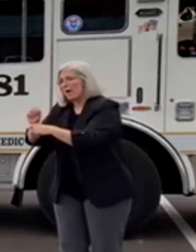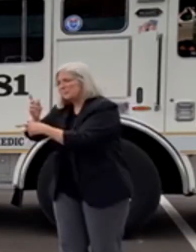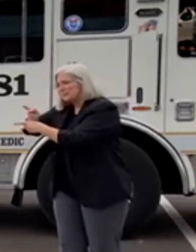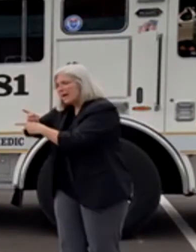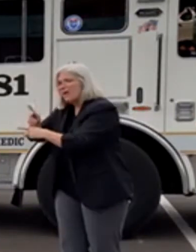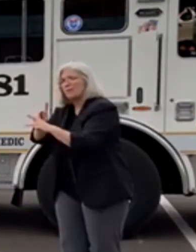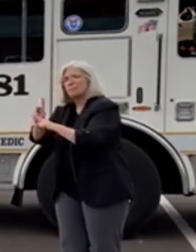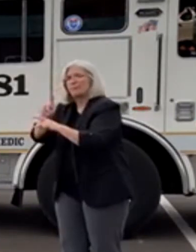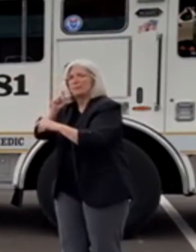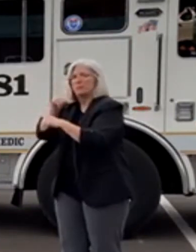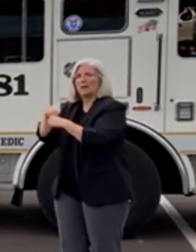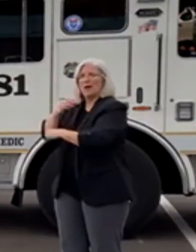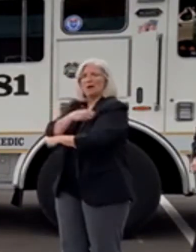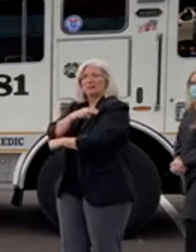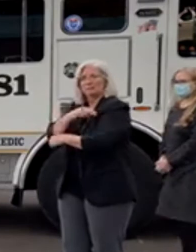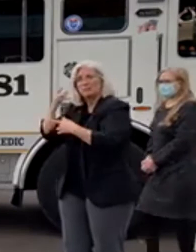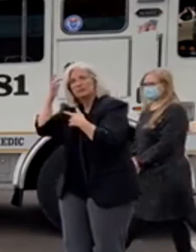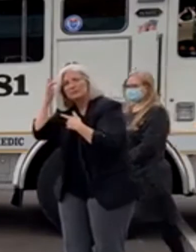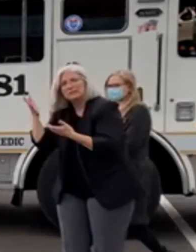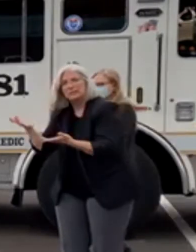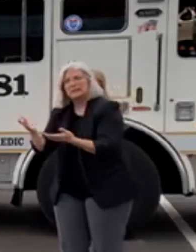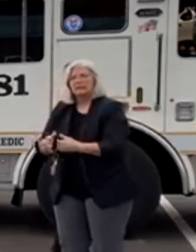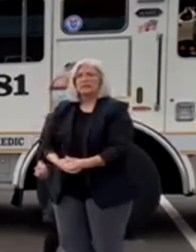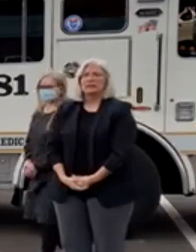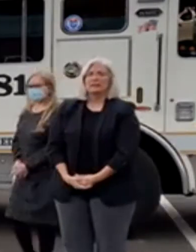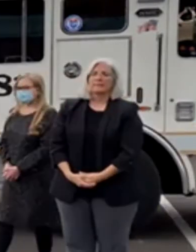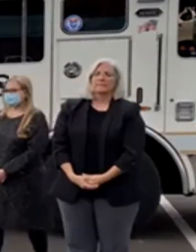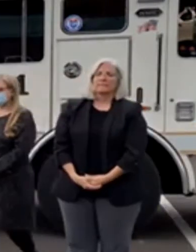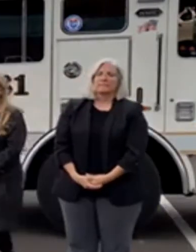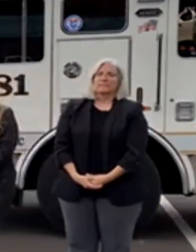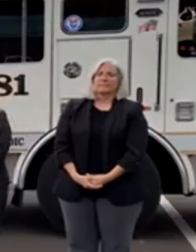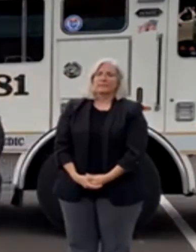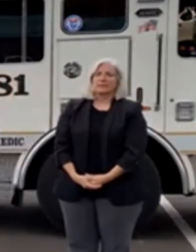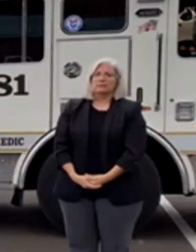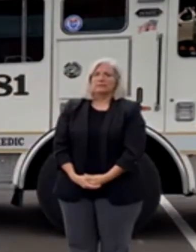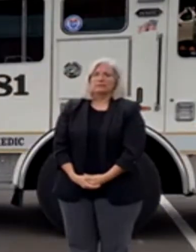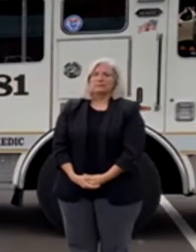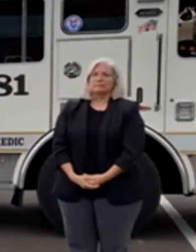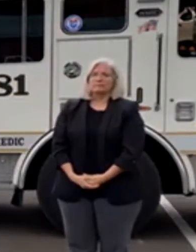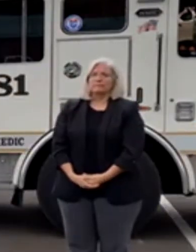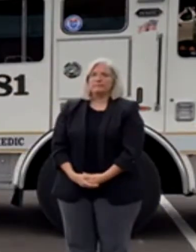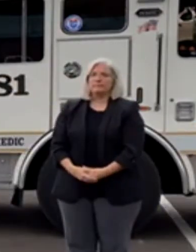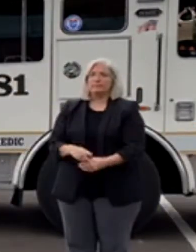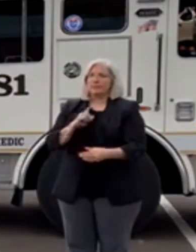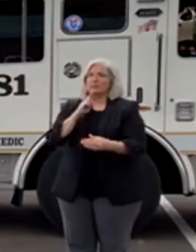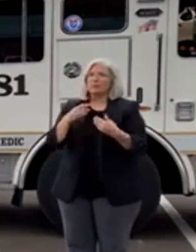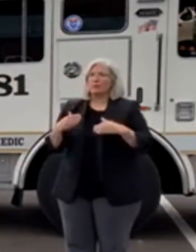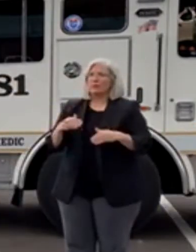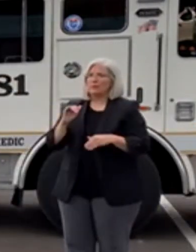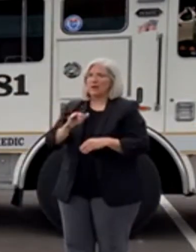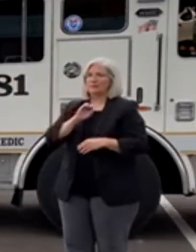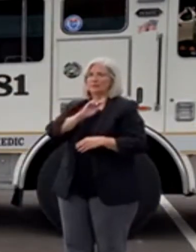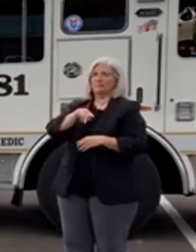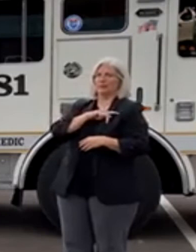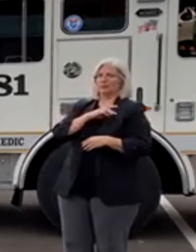important personal and community task that we have at this time. Thank you very much.